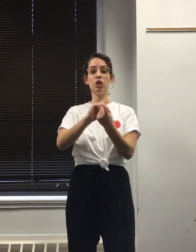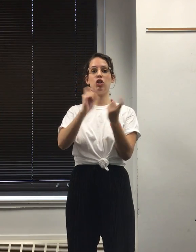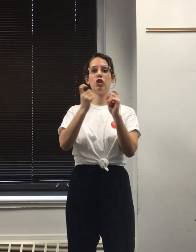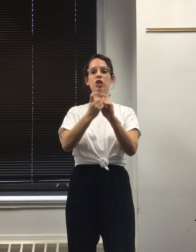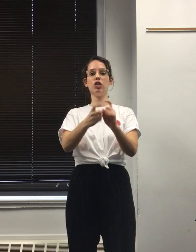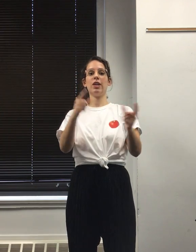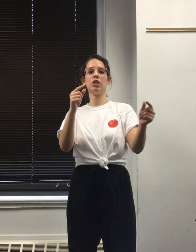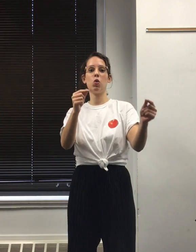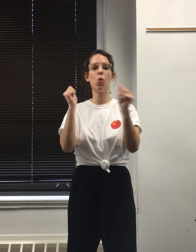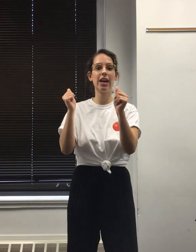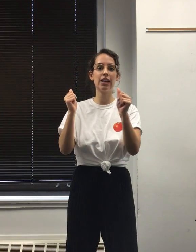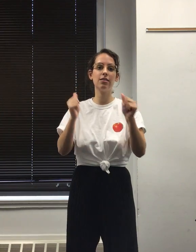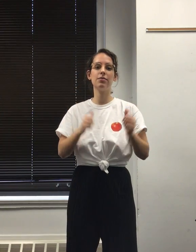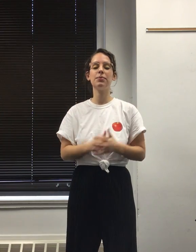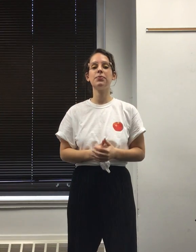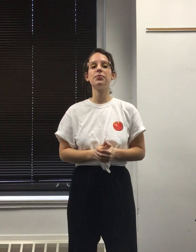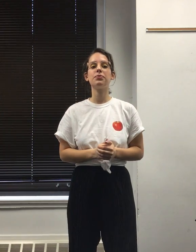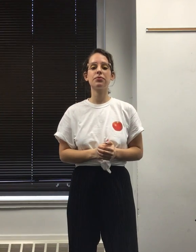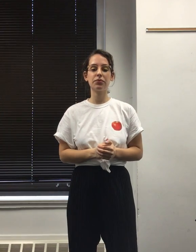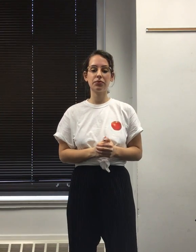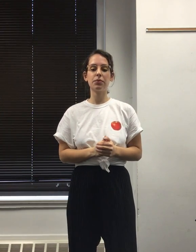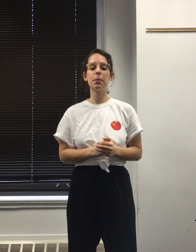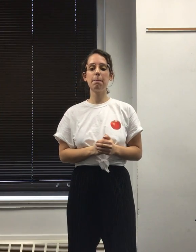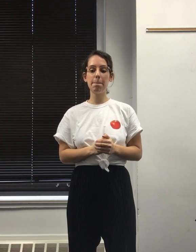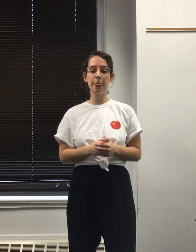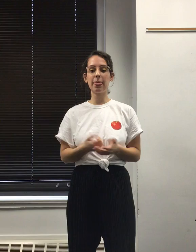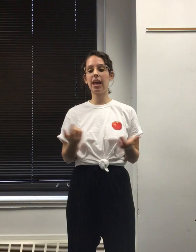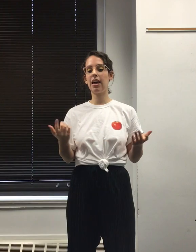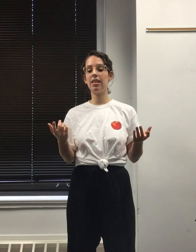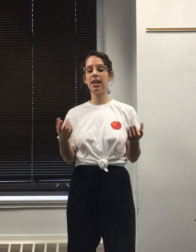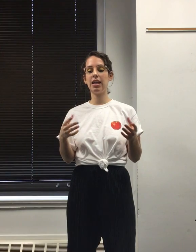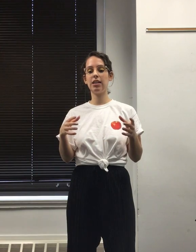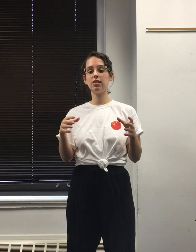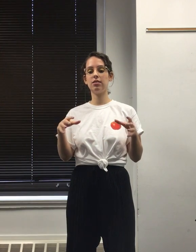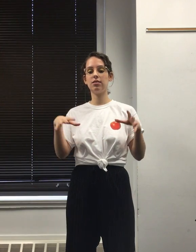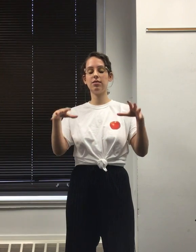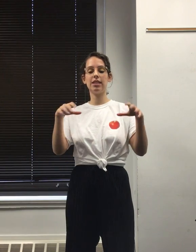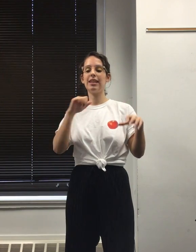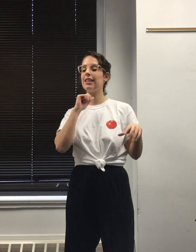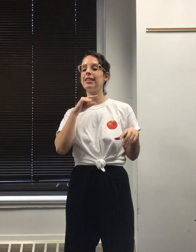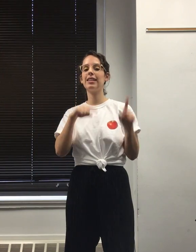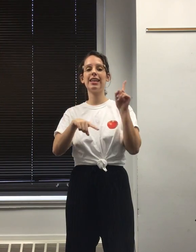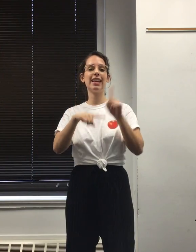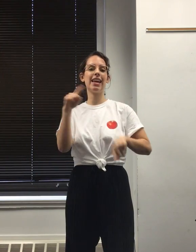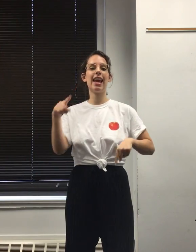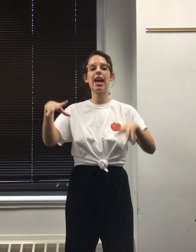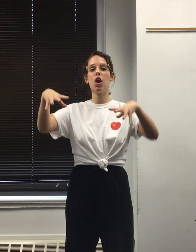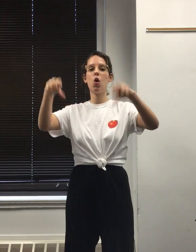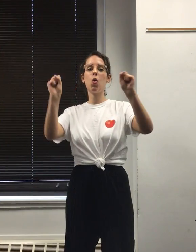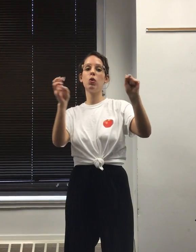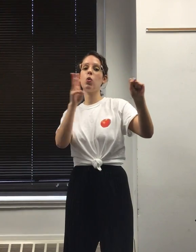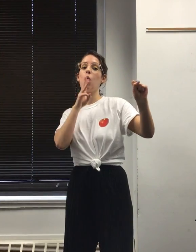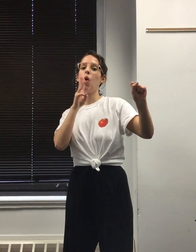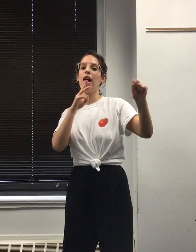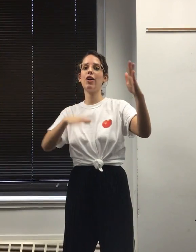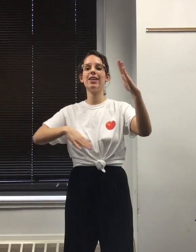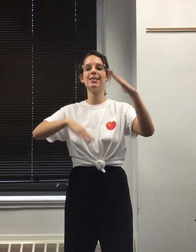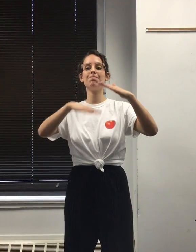a cloud can't hold as much water vapor as it needs to, and then it rains. Another thing to use to describe